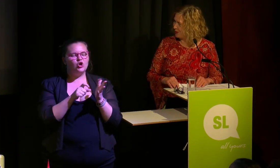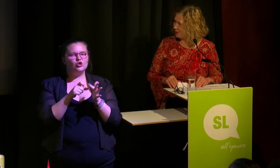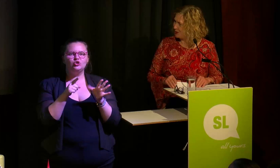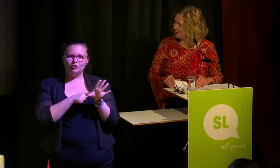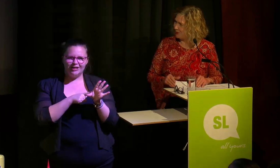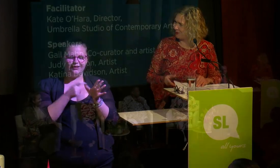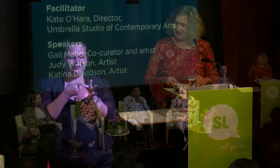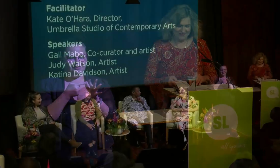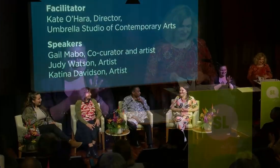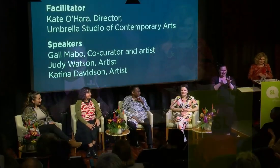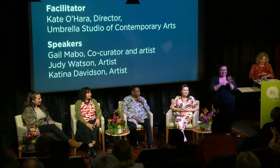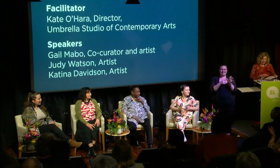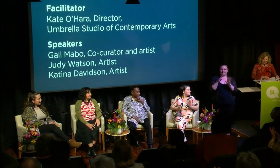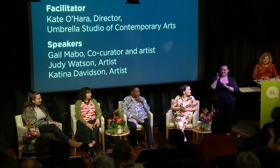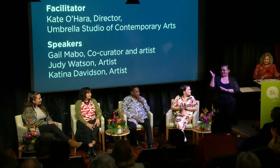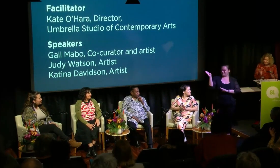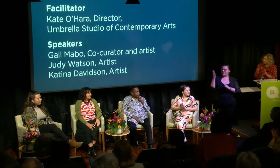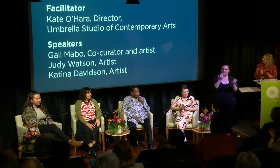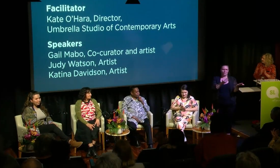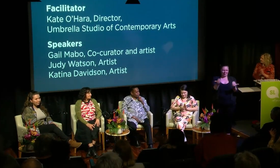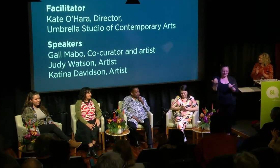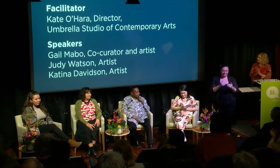So welcome to you all.